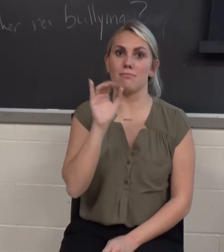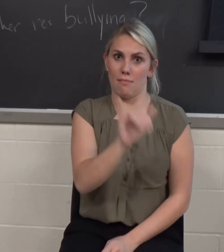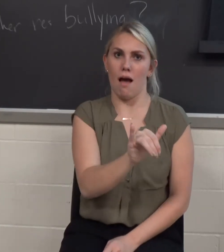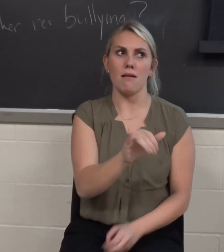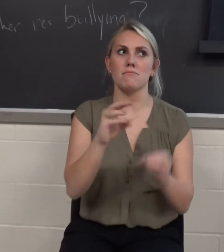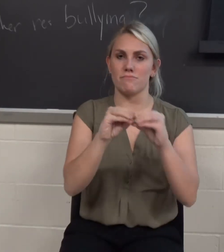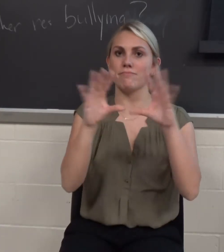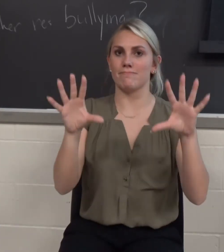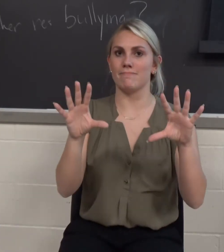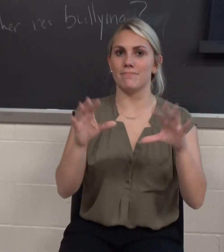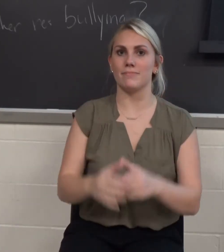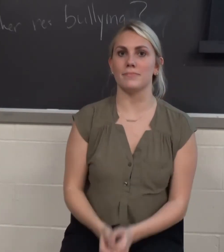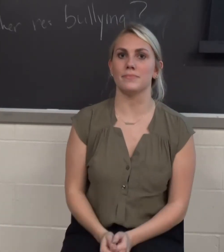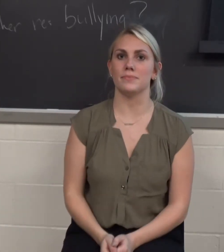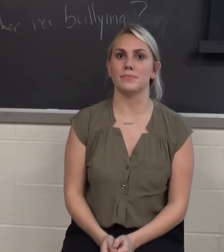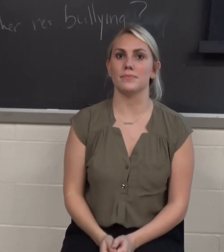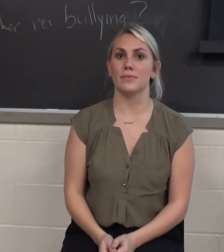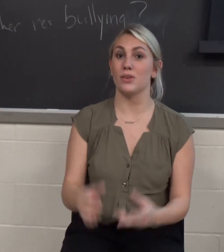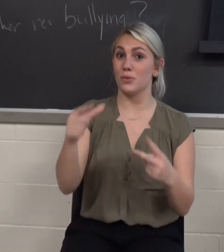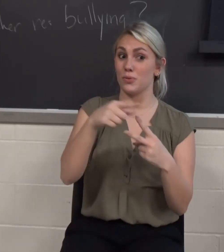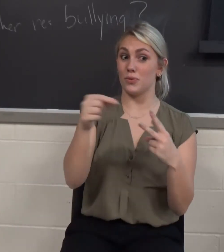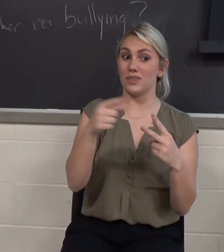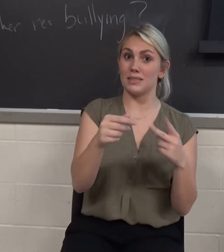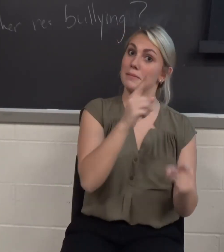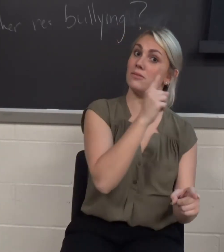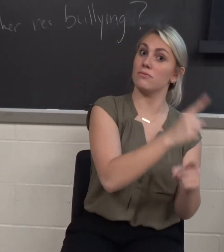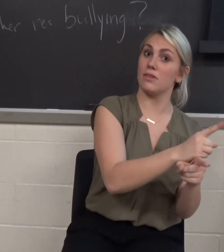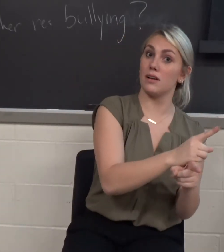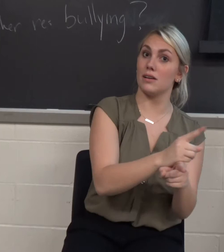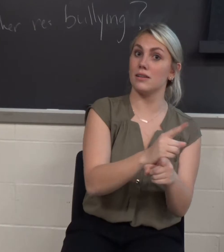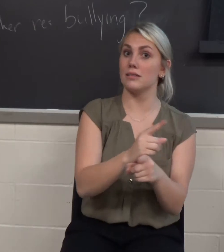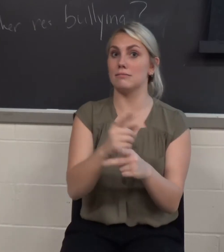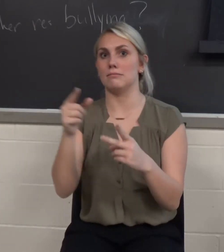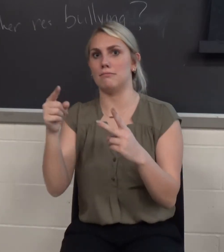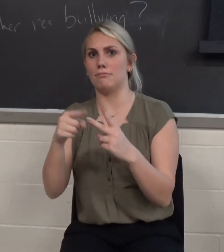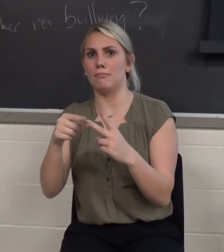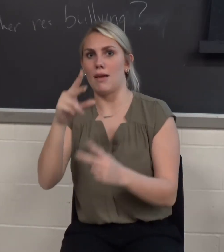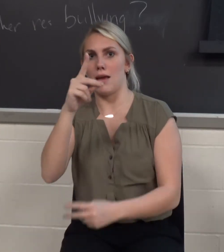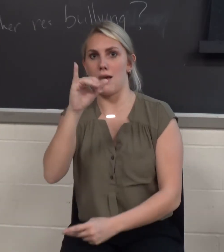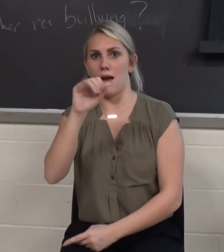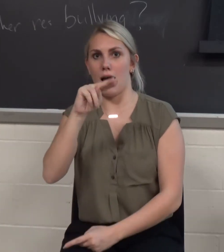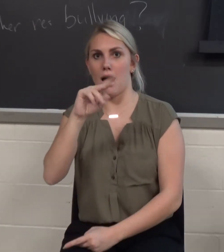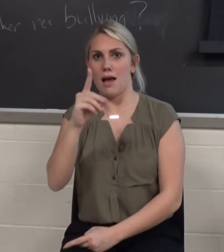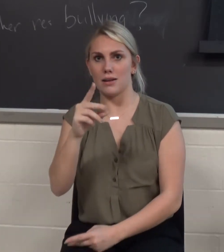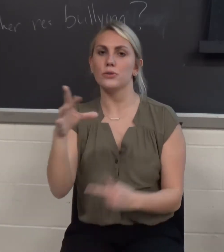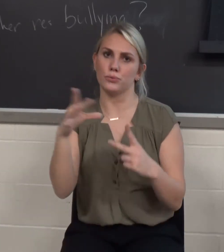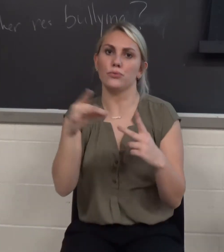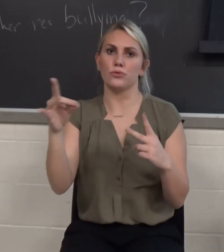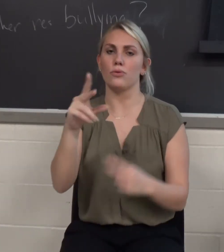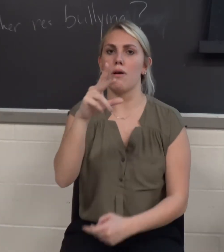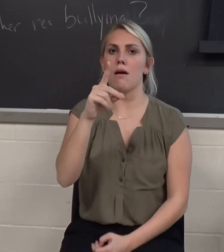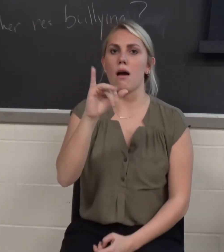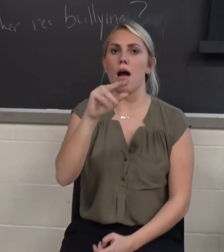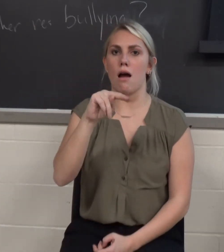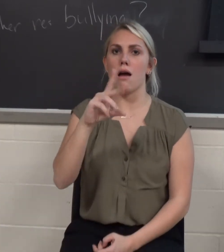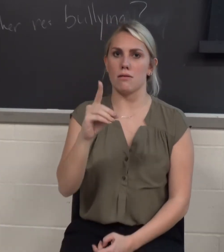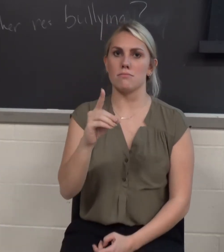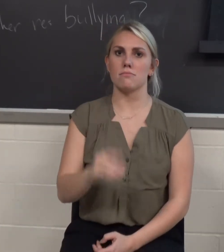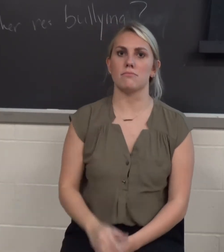right and being kind, choose kind. That's the theme of the book, and it's stated in the text. That's an explicit